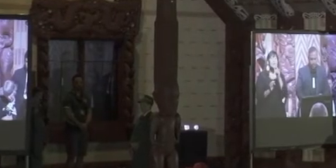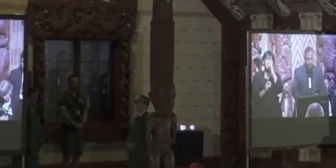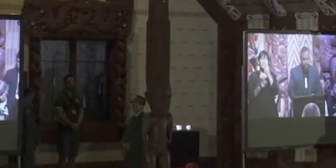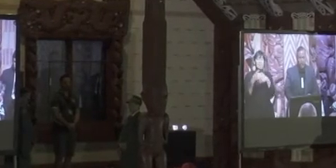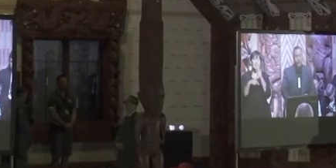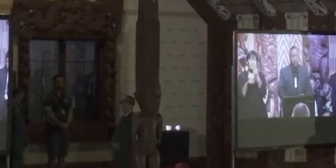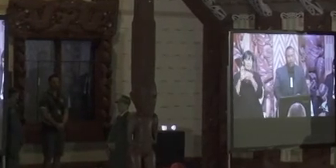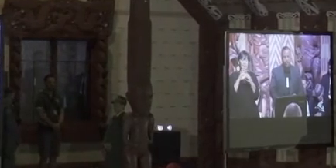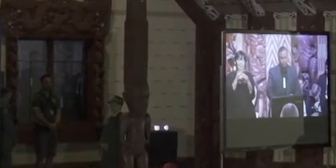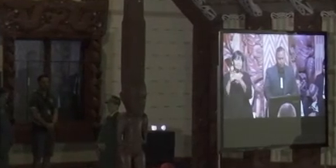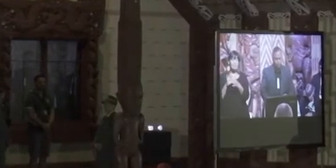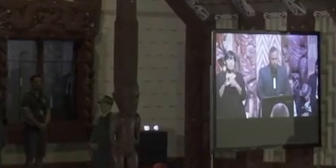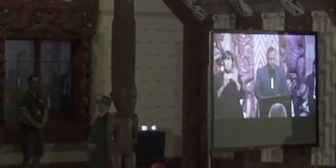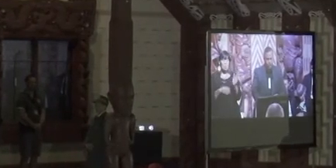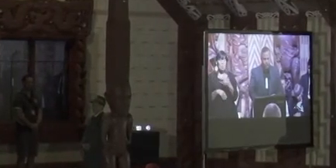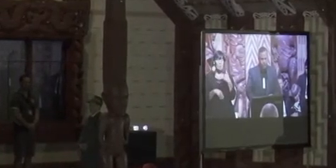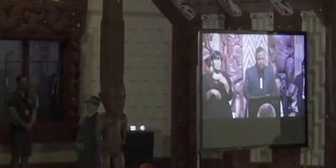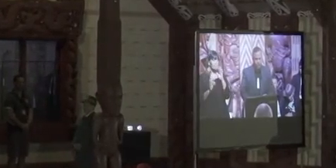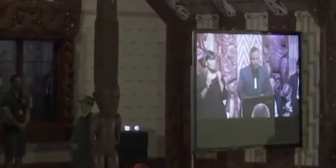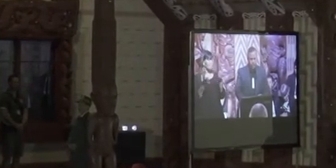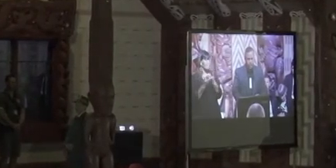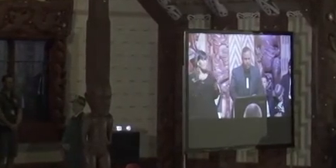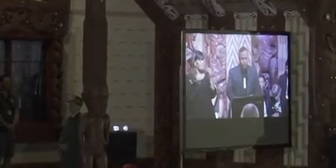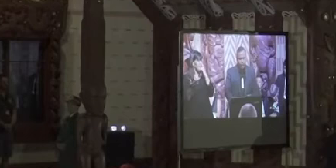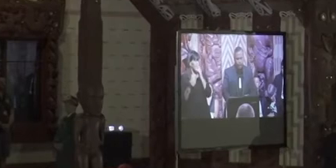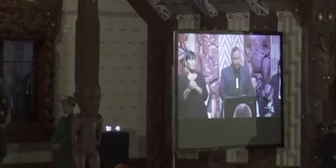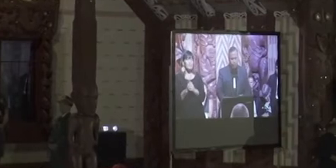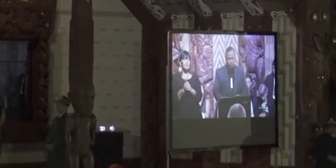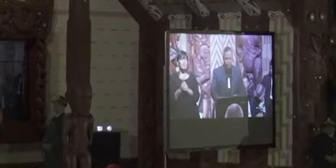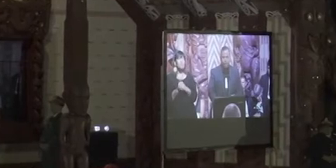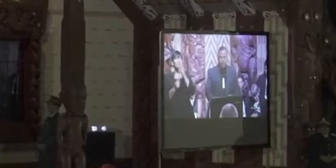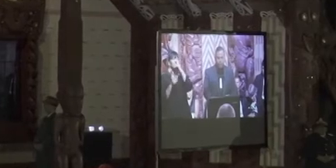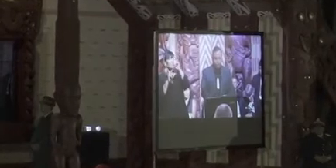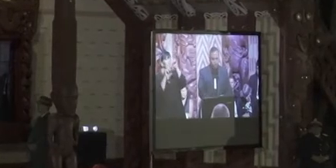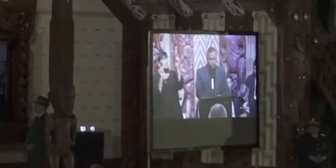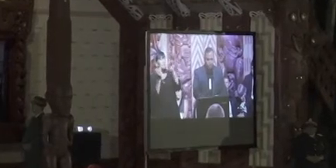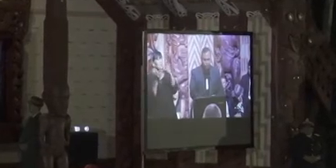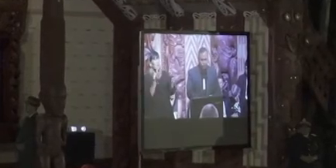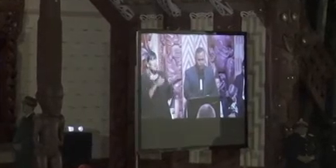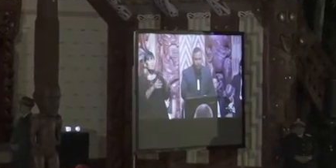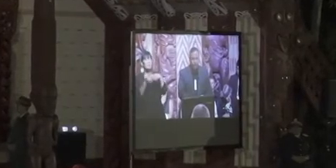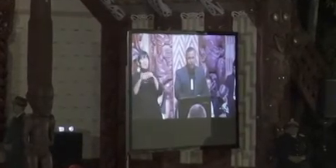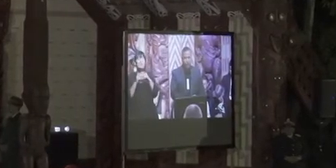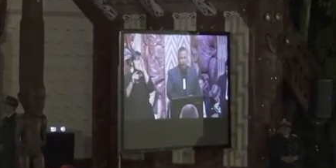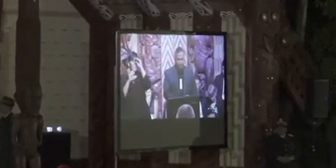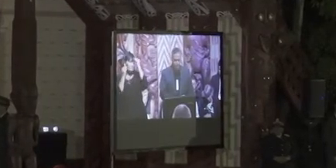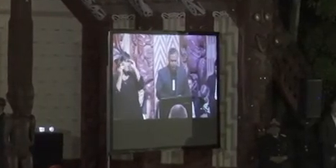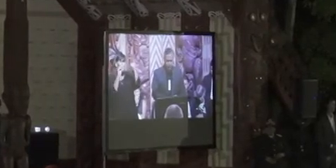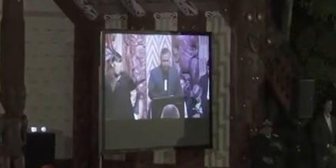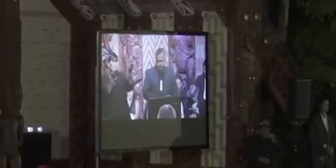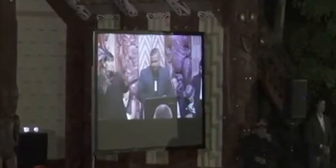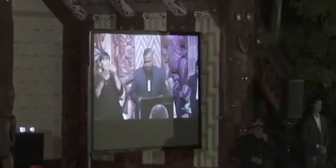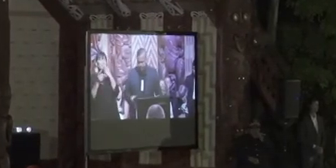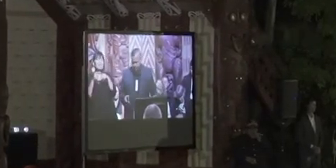nation. E nei kupu katoa ka tuku nātu ki a koe, ki a koutou I te wā ingaro mauma e ukurai te tō mātou ariki.